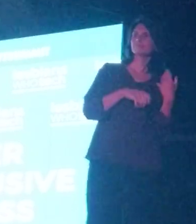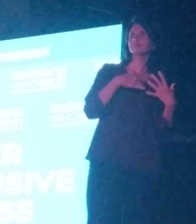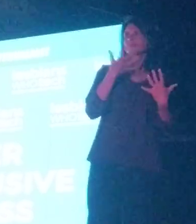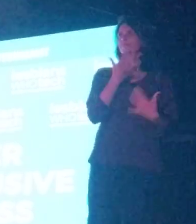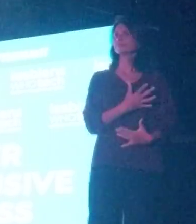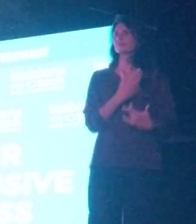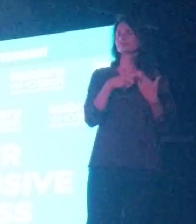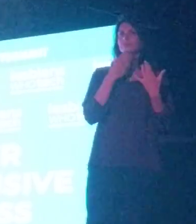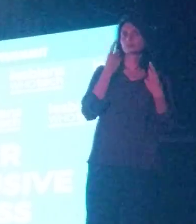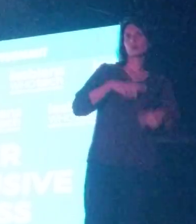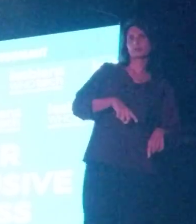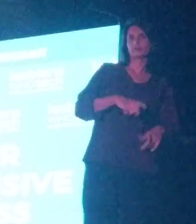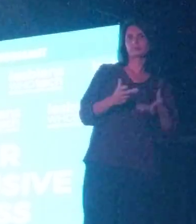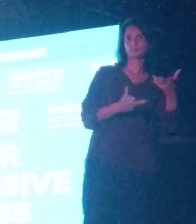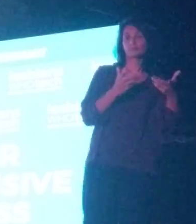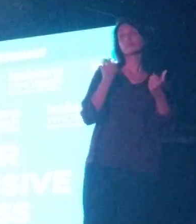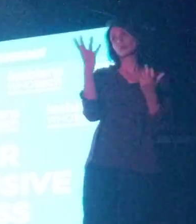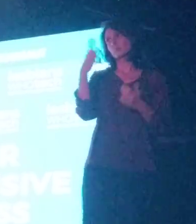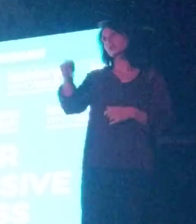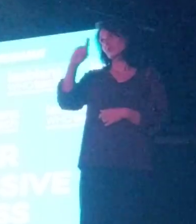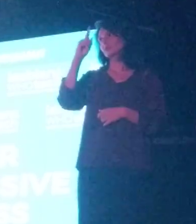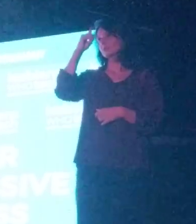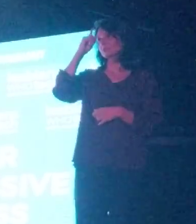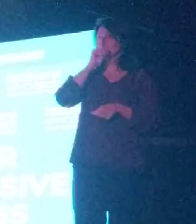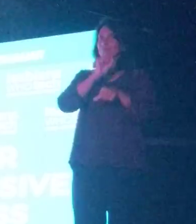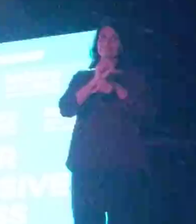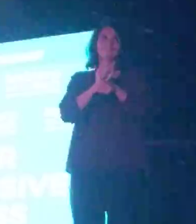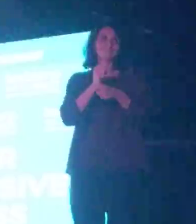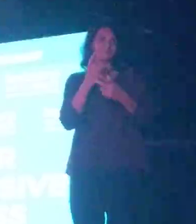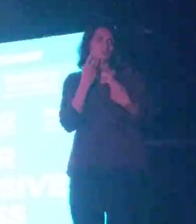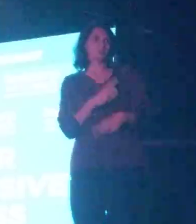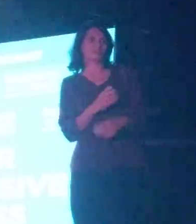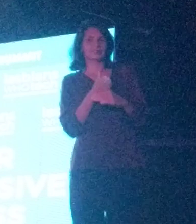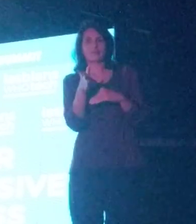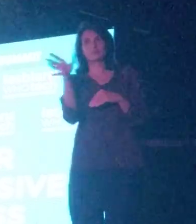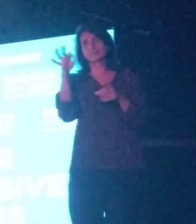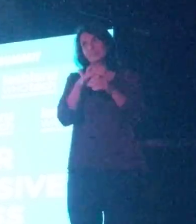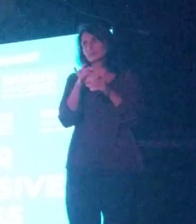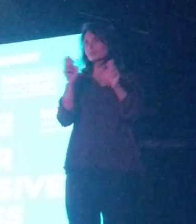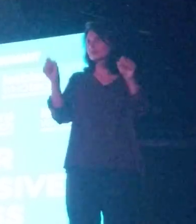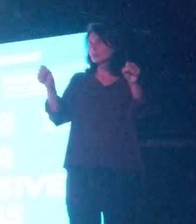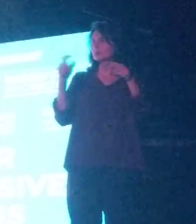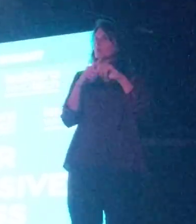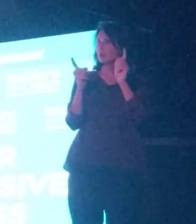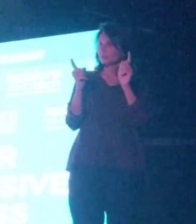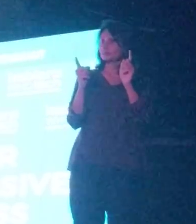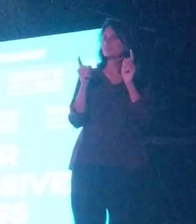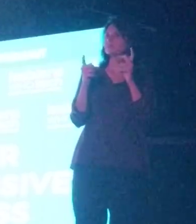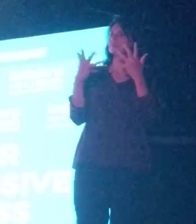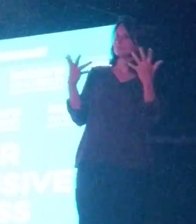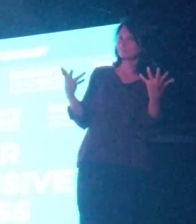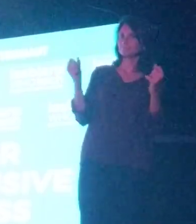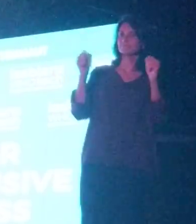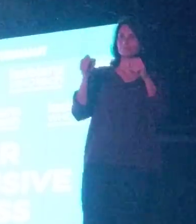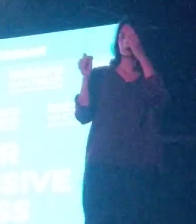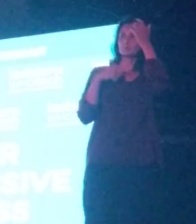although certainly a lot of us were for a while after the election, but now they are being fueled. Yes, they're being